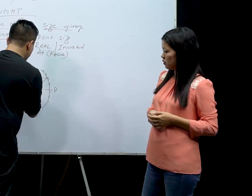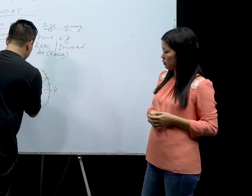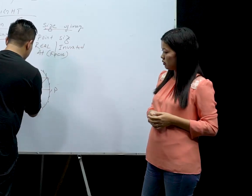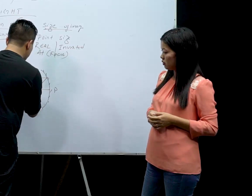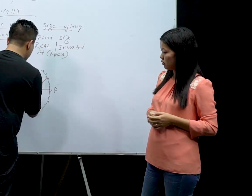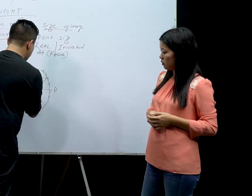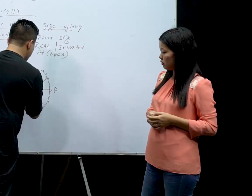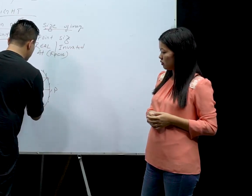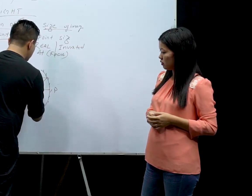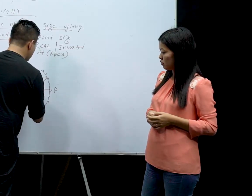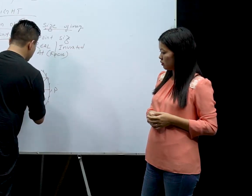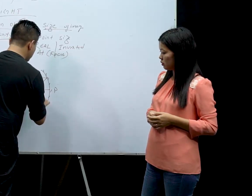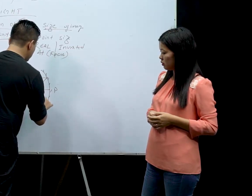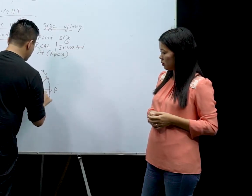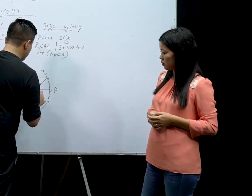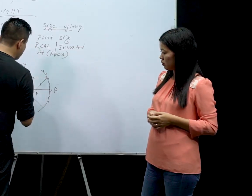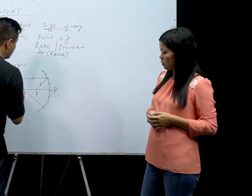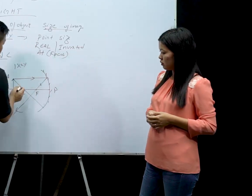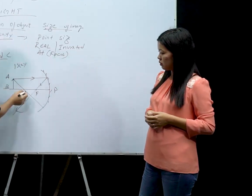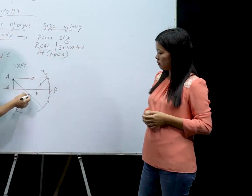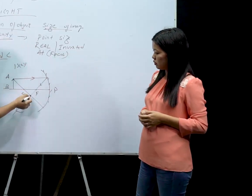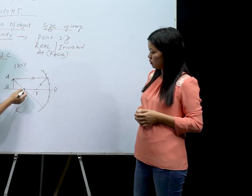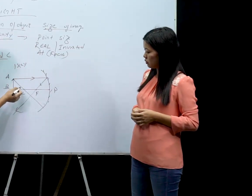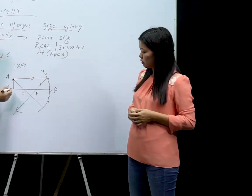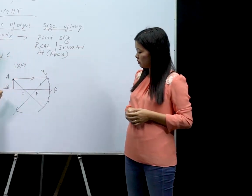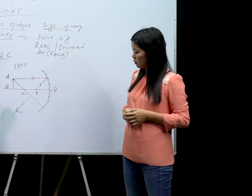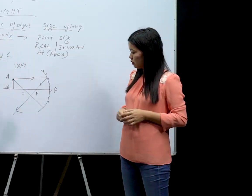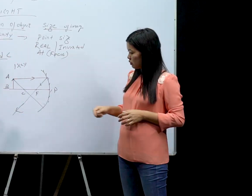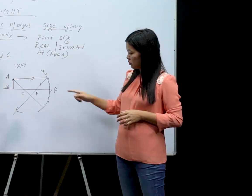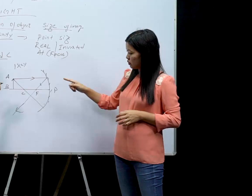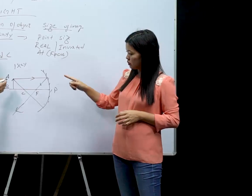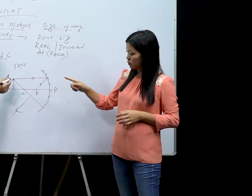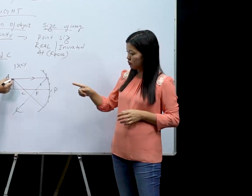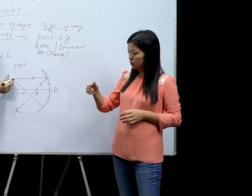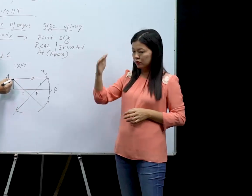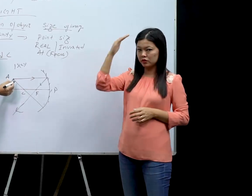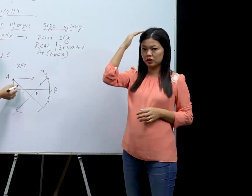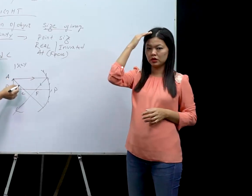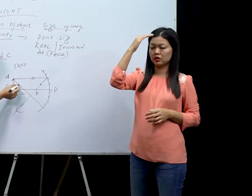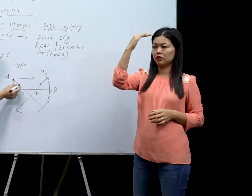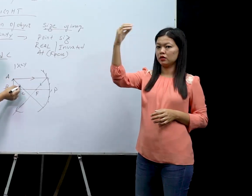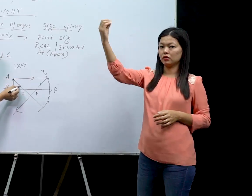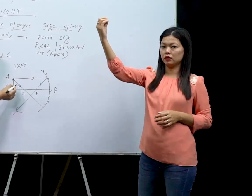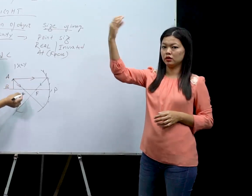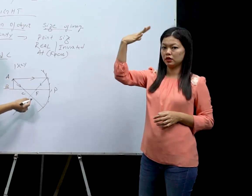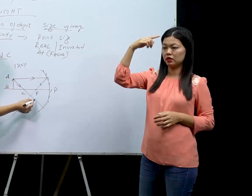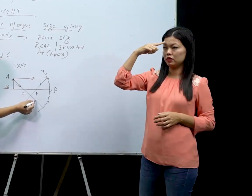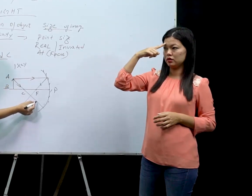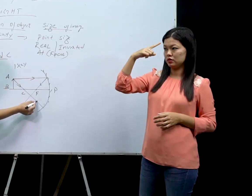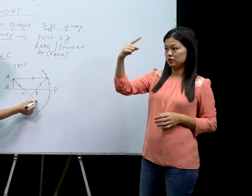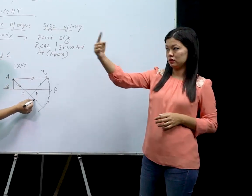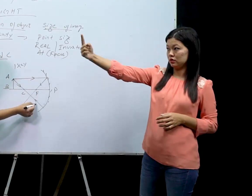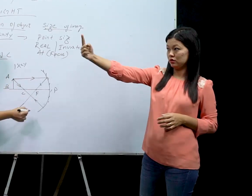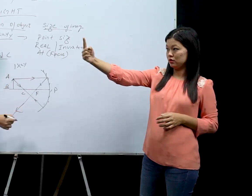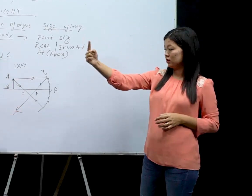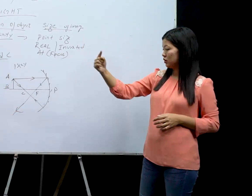So see, students, Now a ray of light, it goes back and